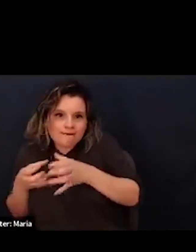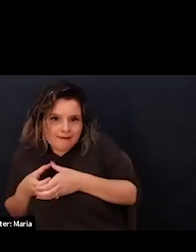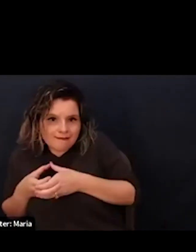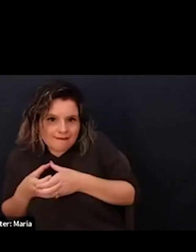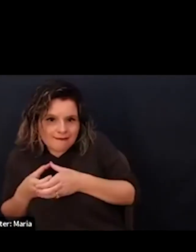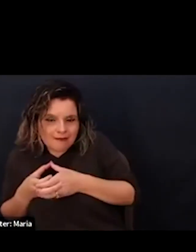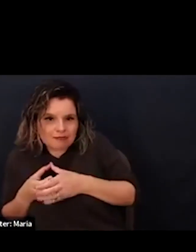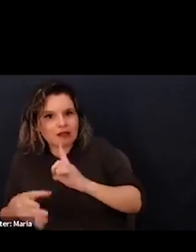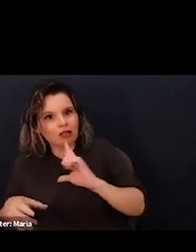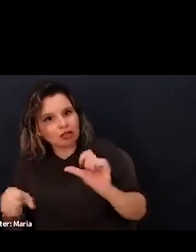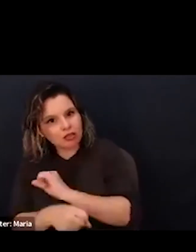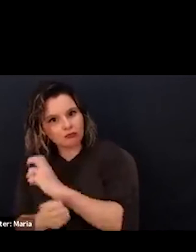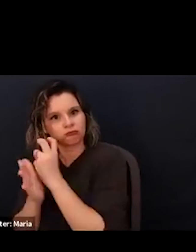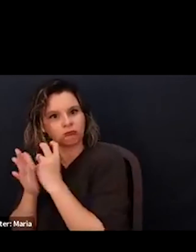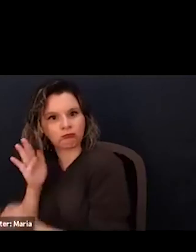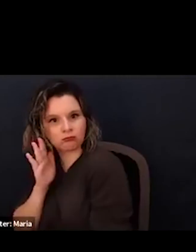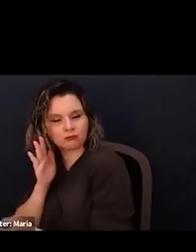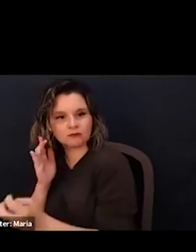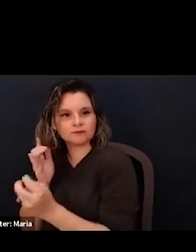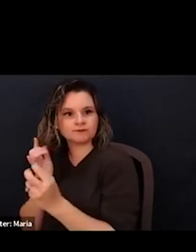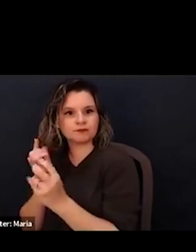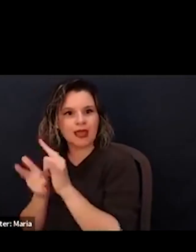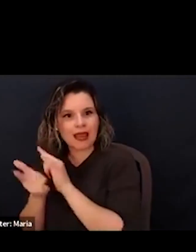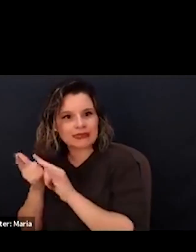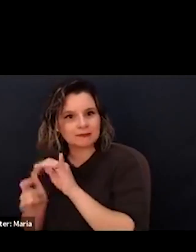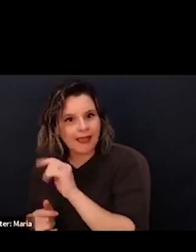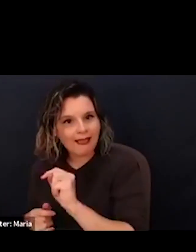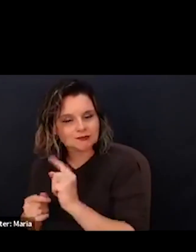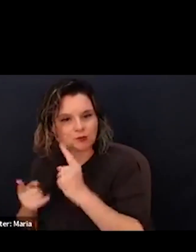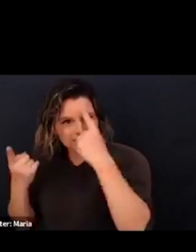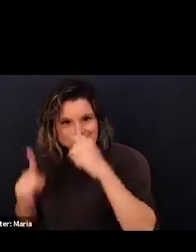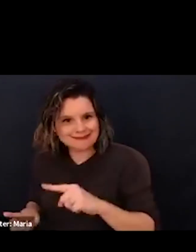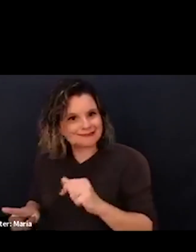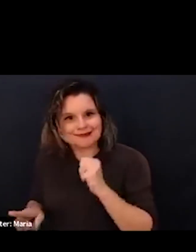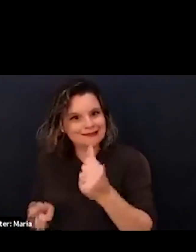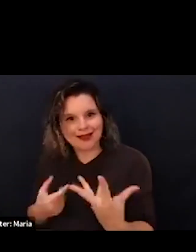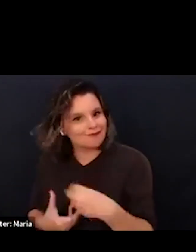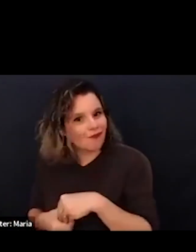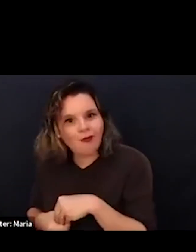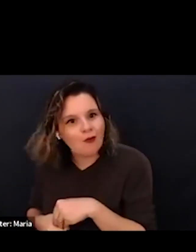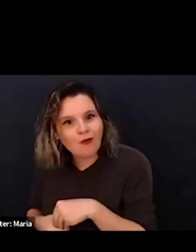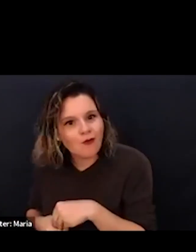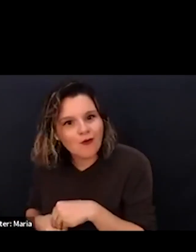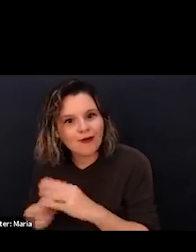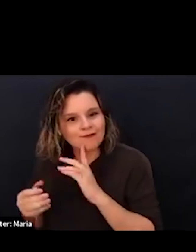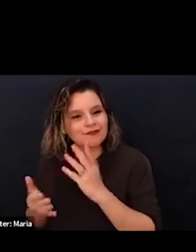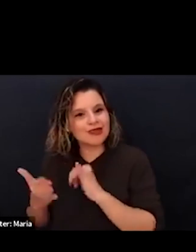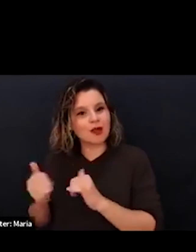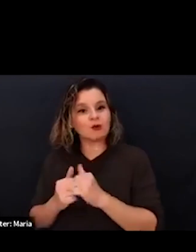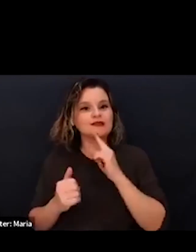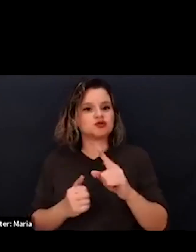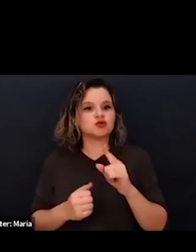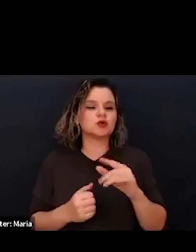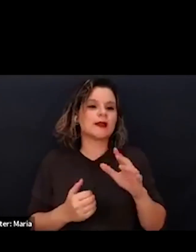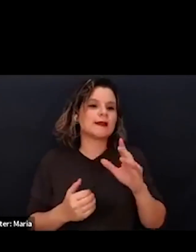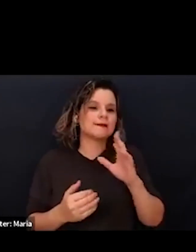they're literally immersed in an intimate act where consent is not at all part of the package. We need to talk about